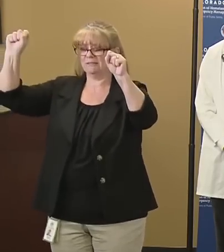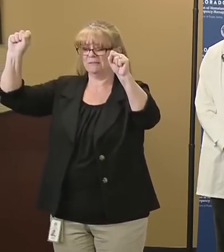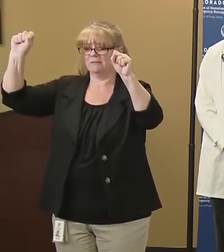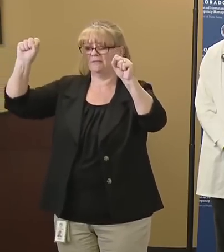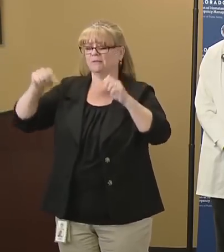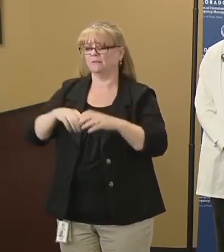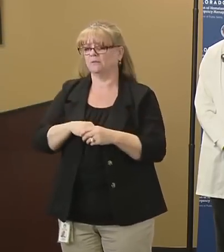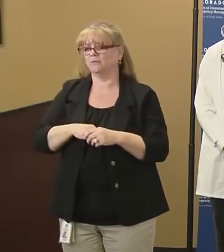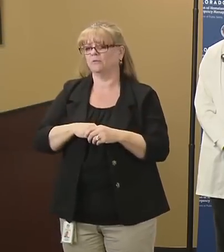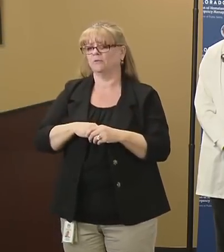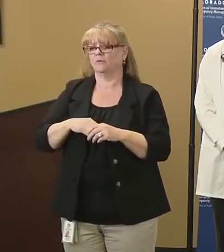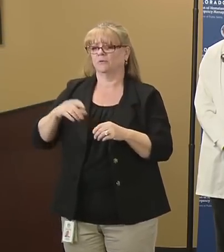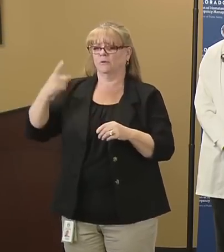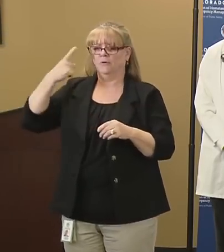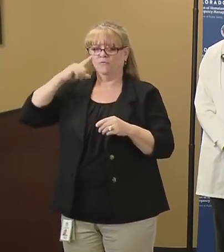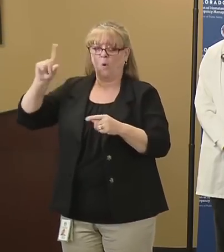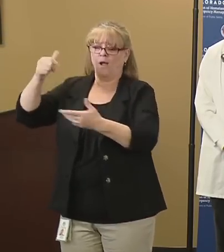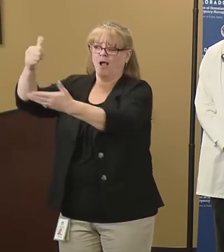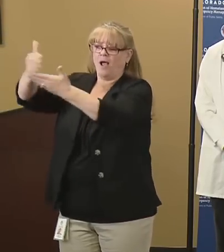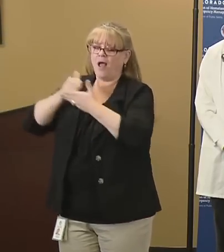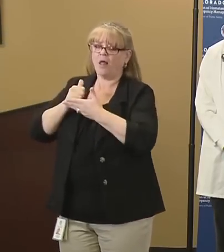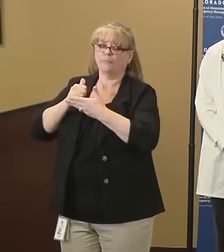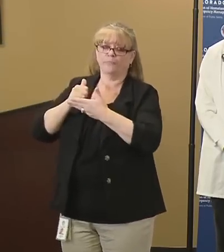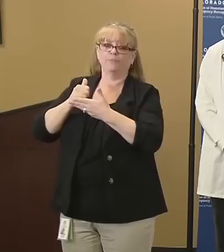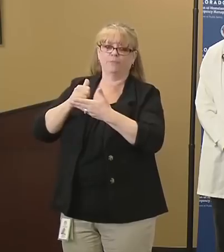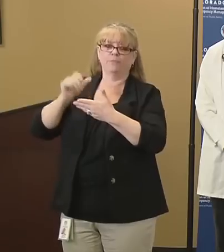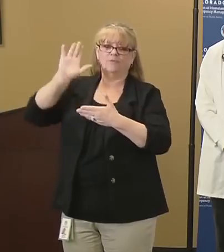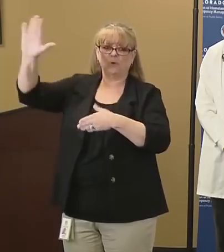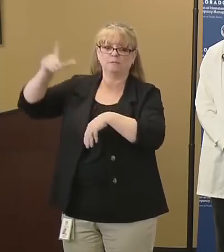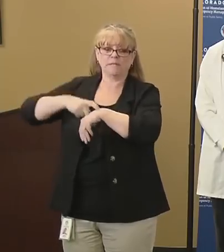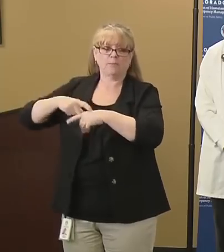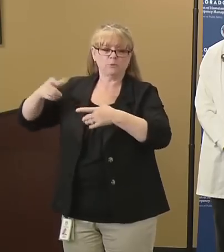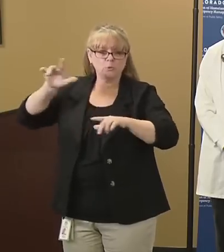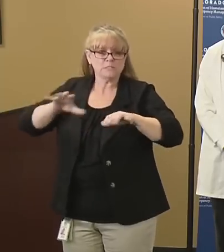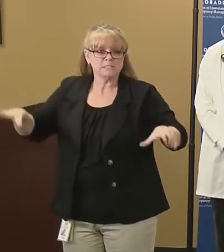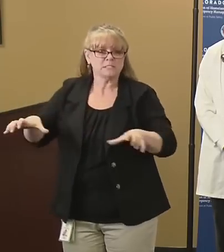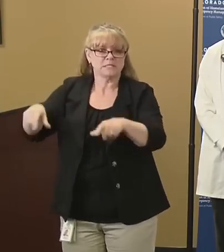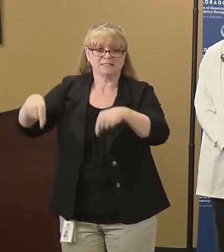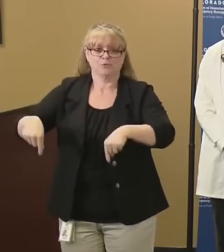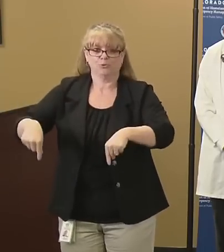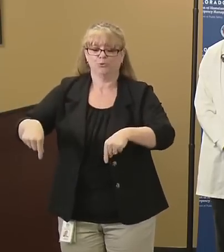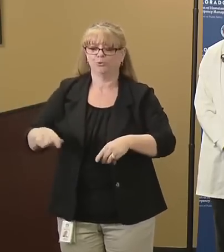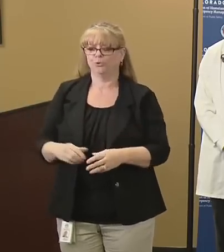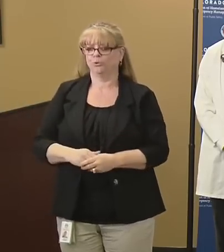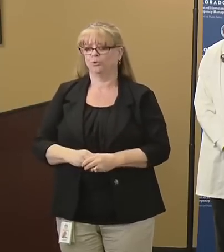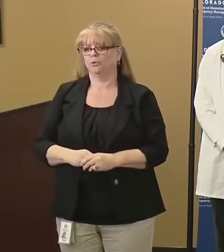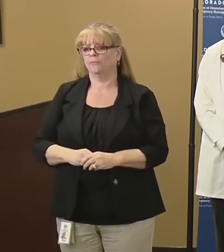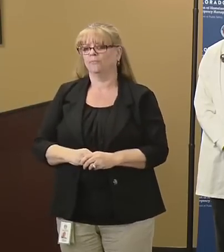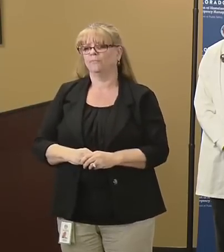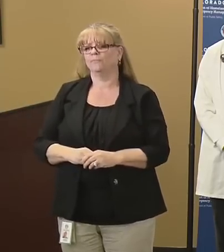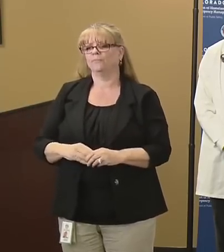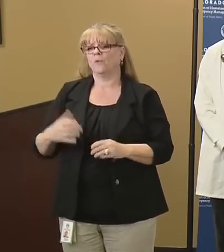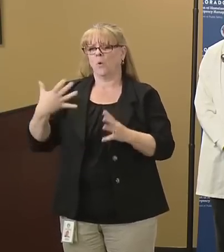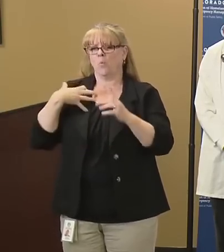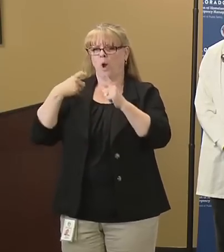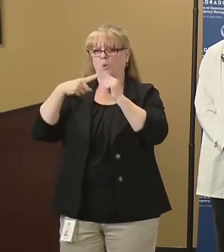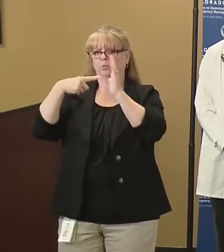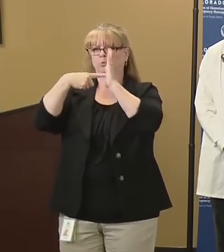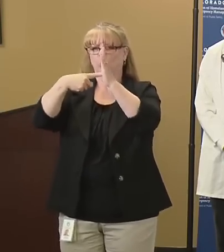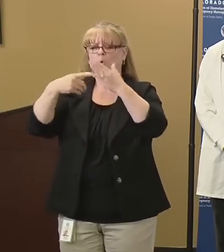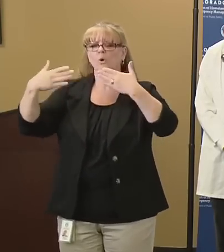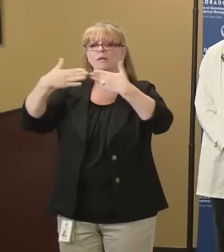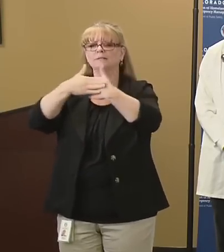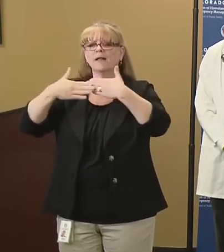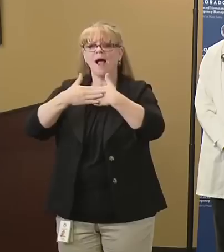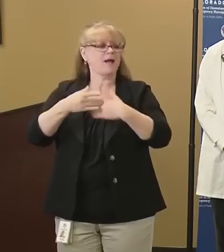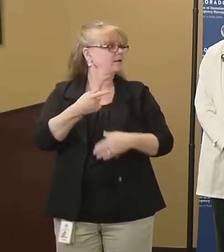I want to have a few slides that I wanted to go over with you here today. But before we do that, I just wanted to talk about how this crisis